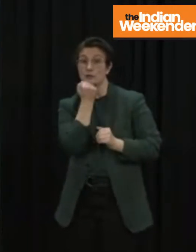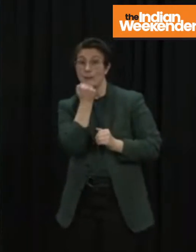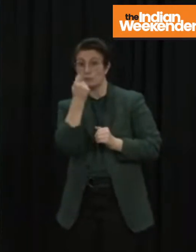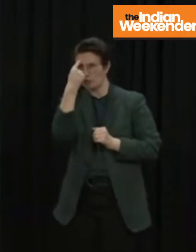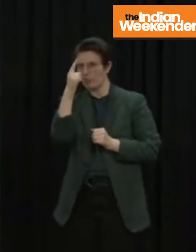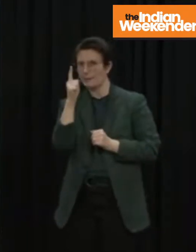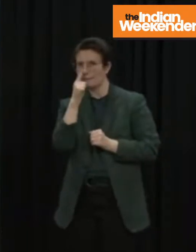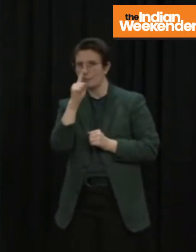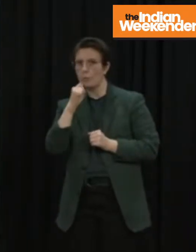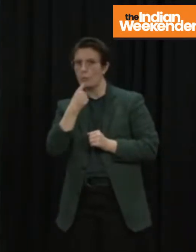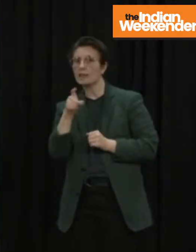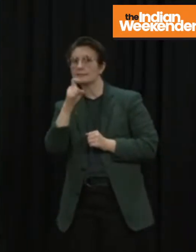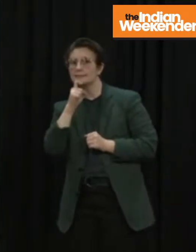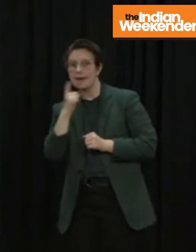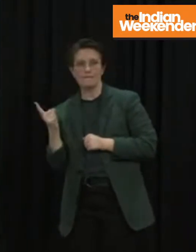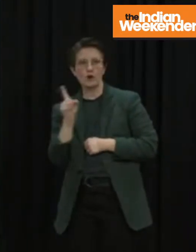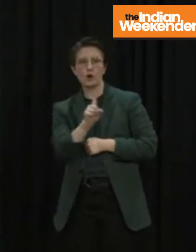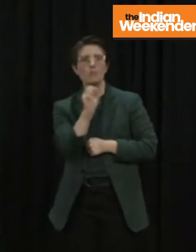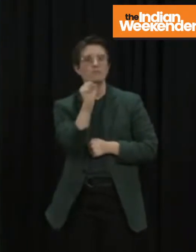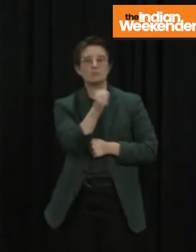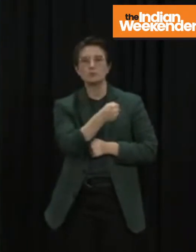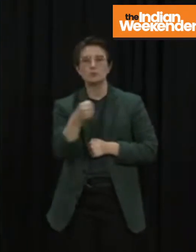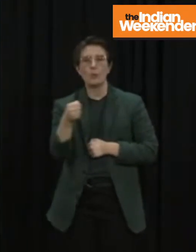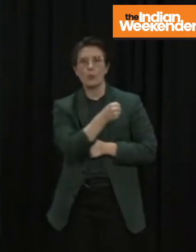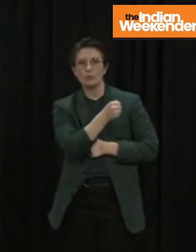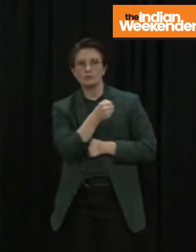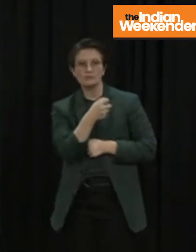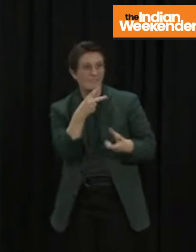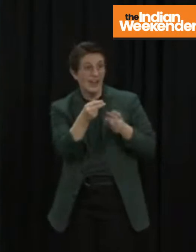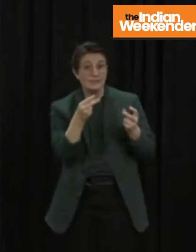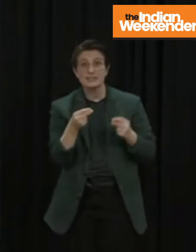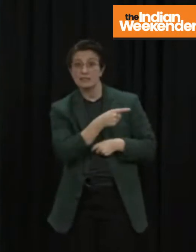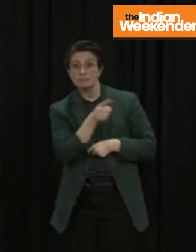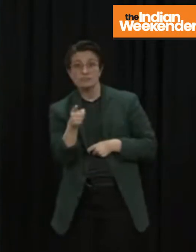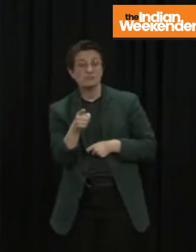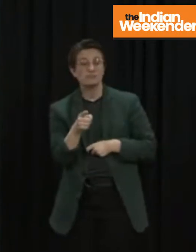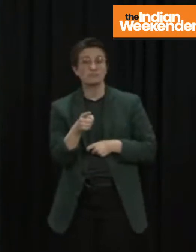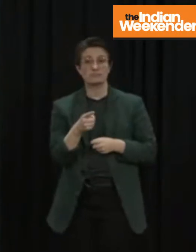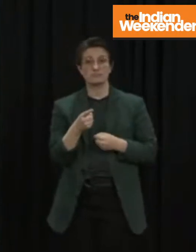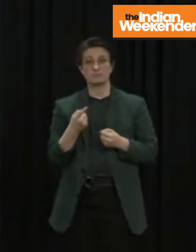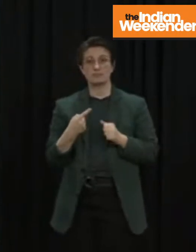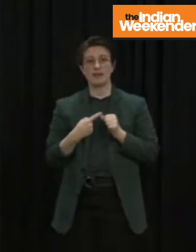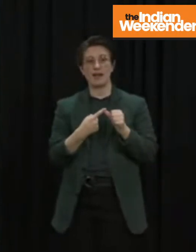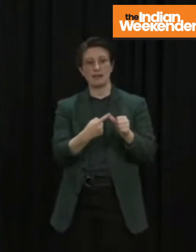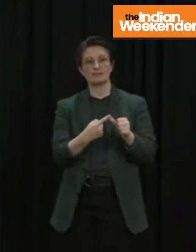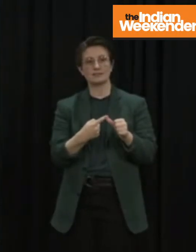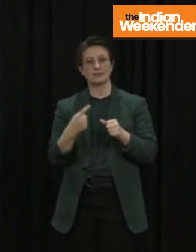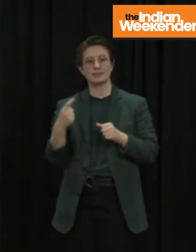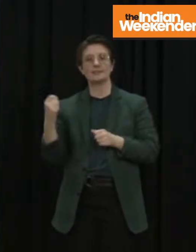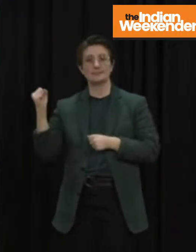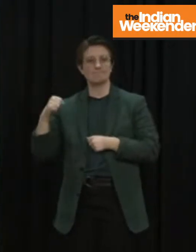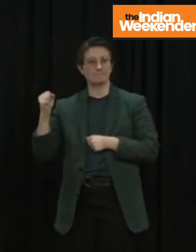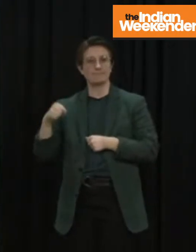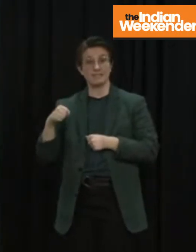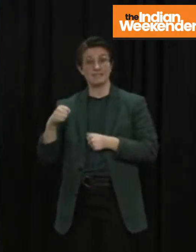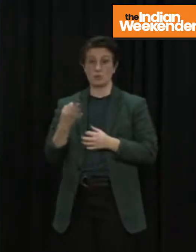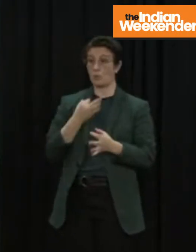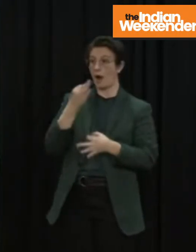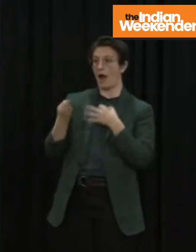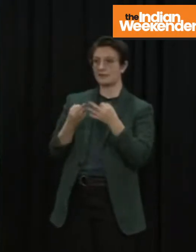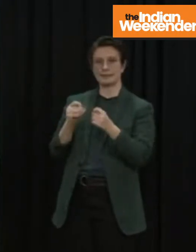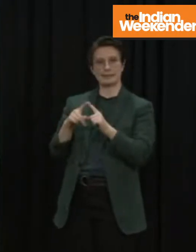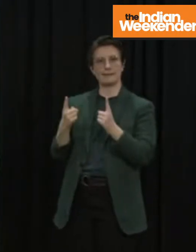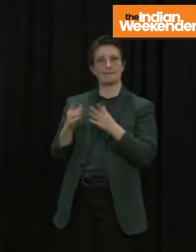across the country? Yeah, so what we've indicated is over the next 10 days, we're asking our civic leaders, our